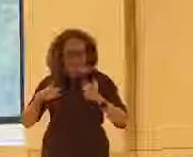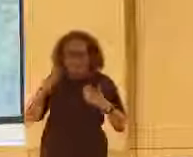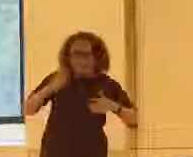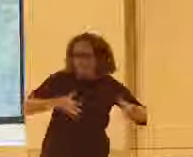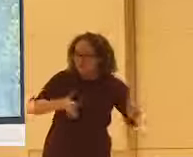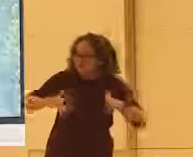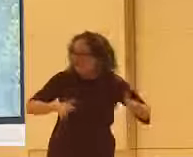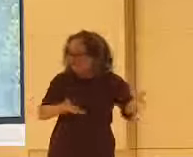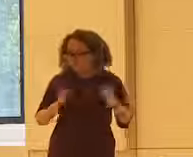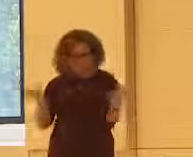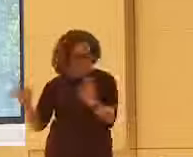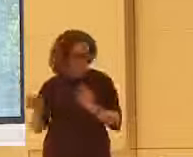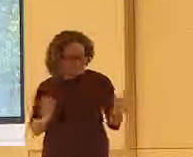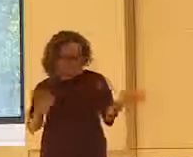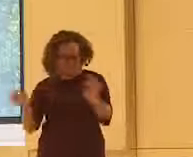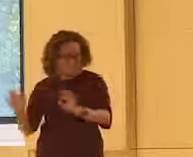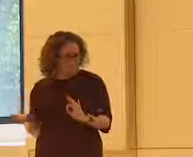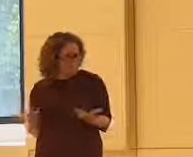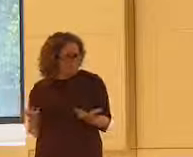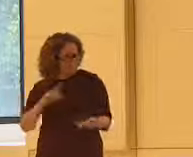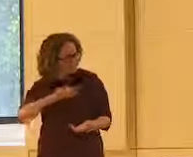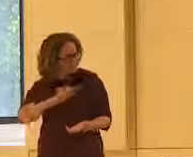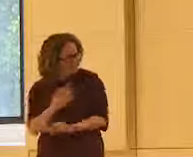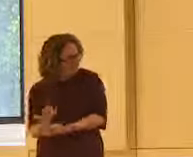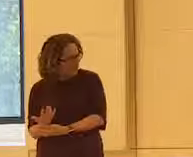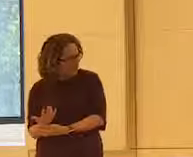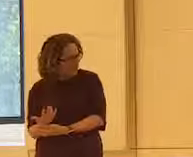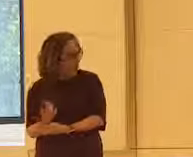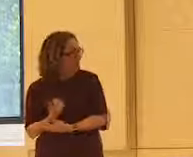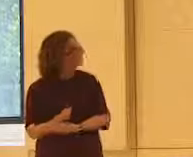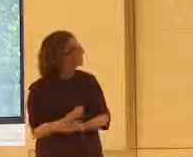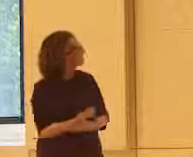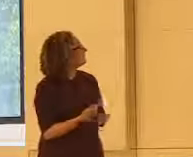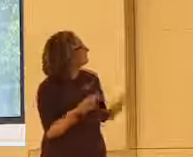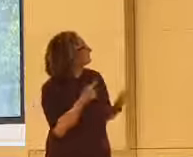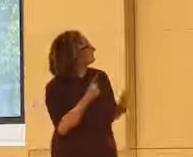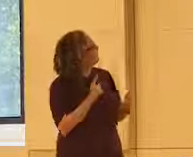it's very interesting. We talk about talking, not sign language.